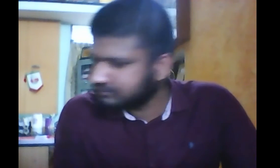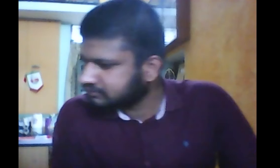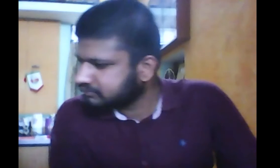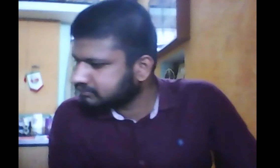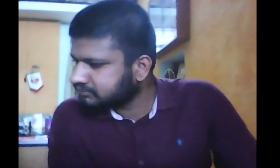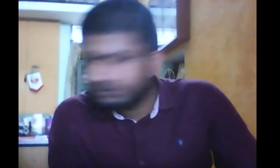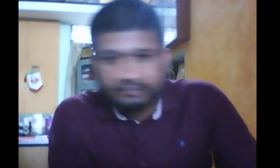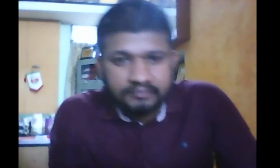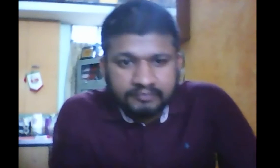Brother.